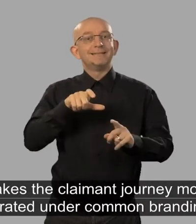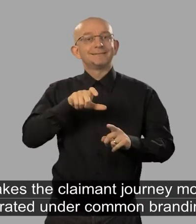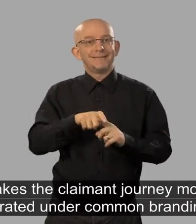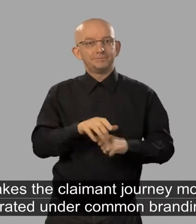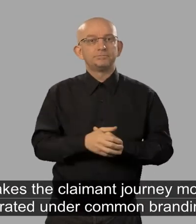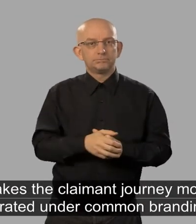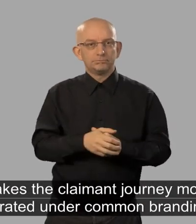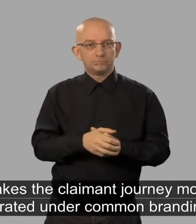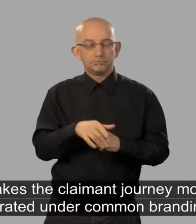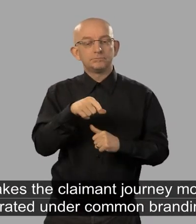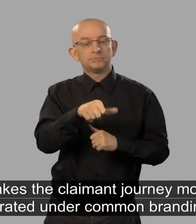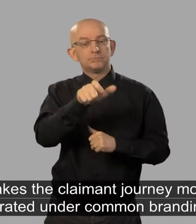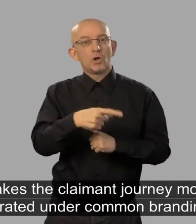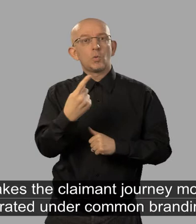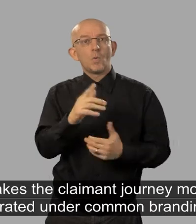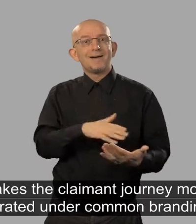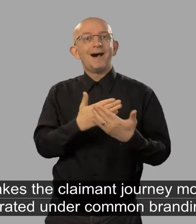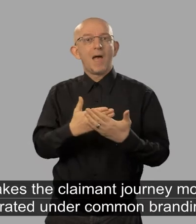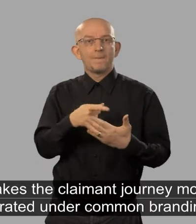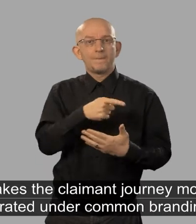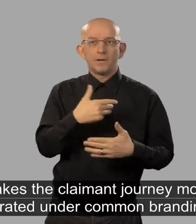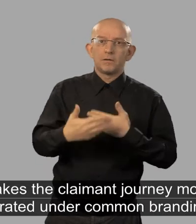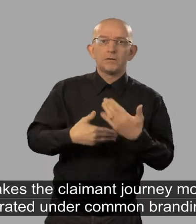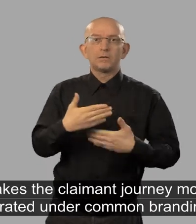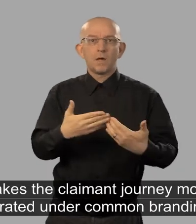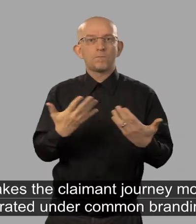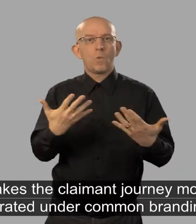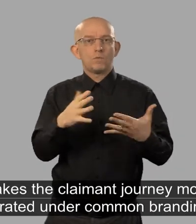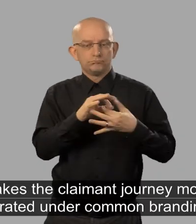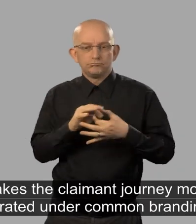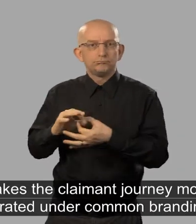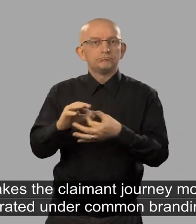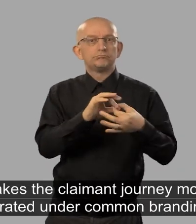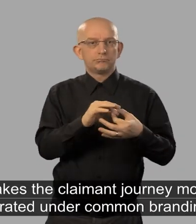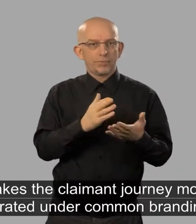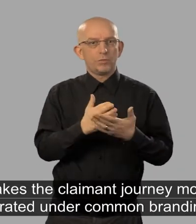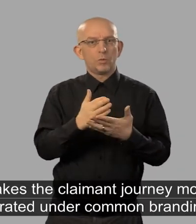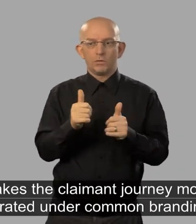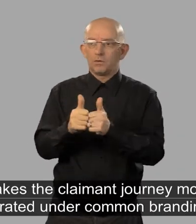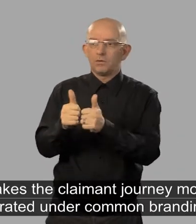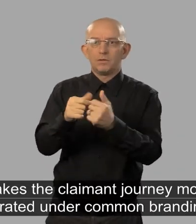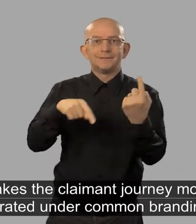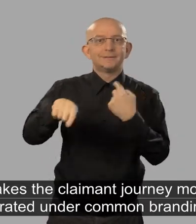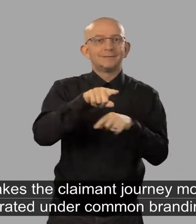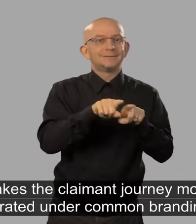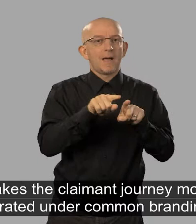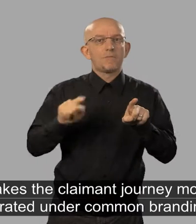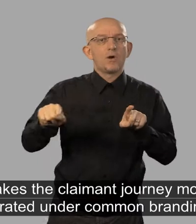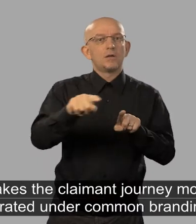D. Makes the claimant journey more integrated under common branding.